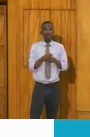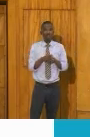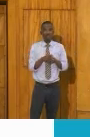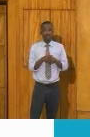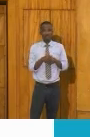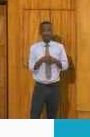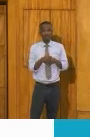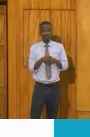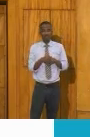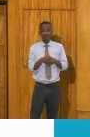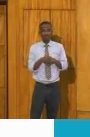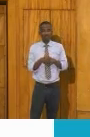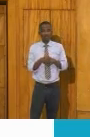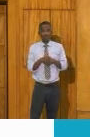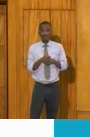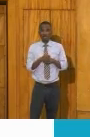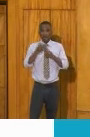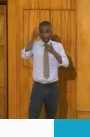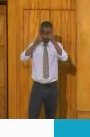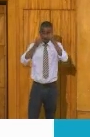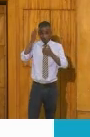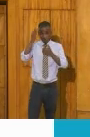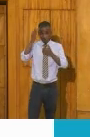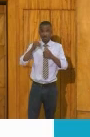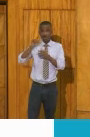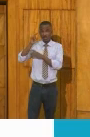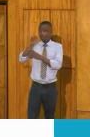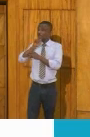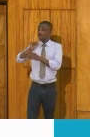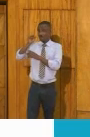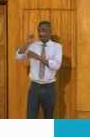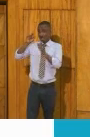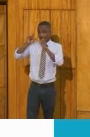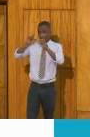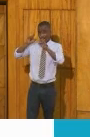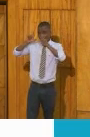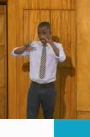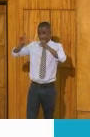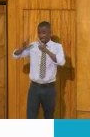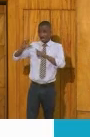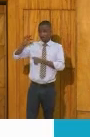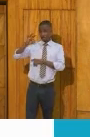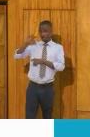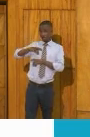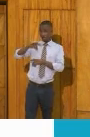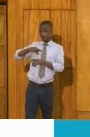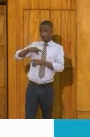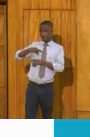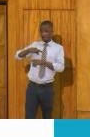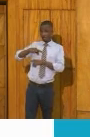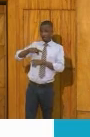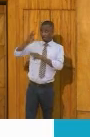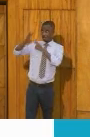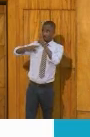we discovered that it is simply because private laboratories benefit from global